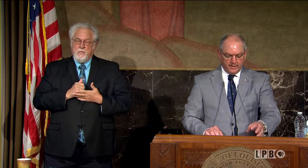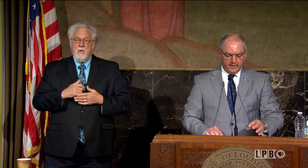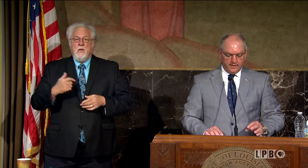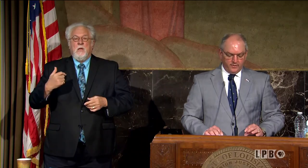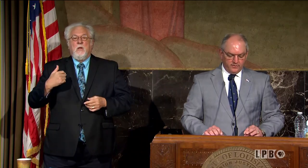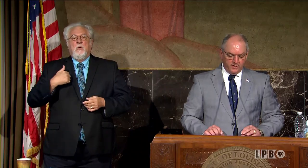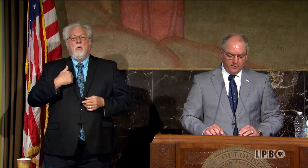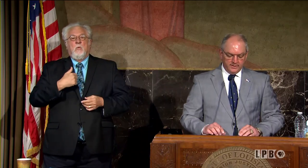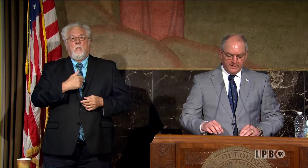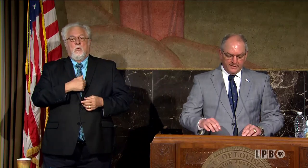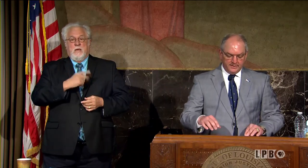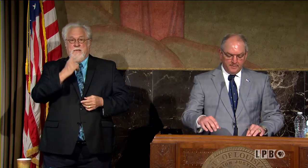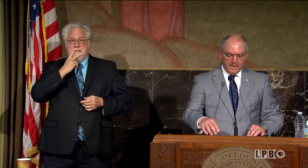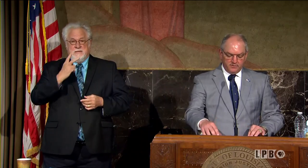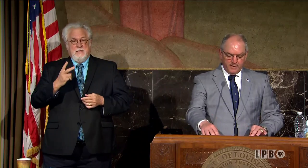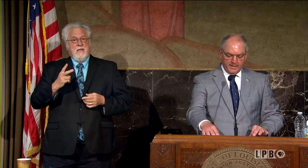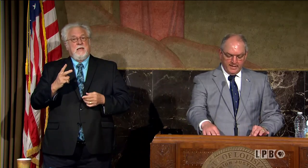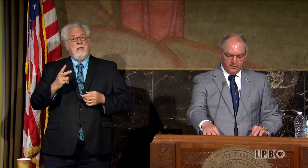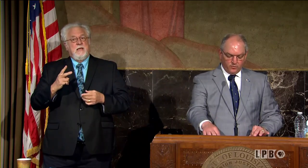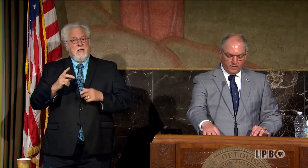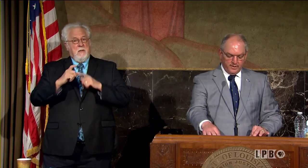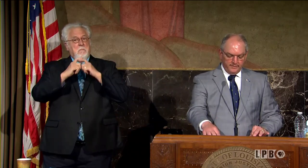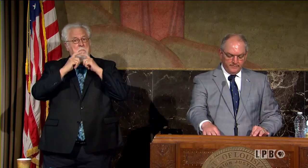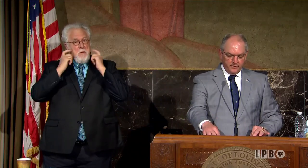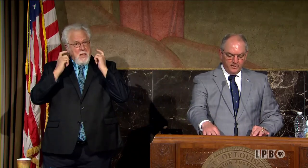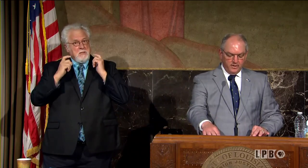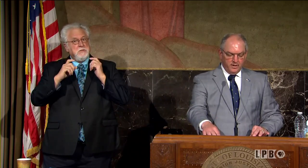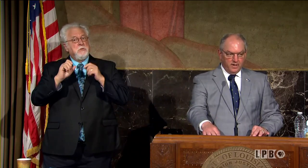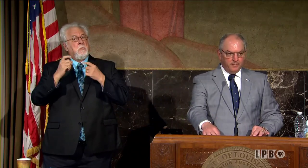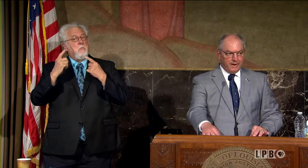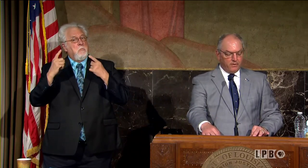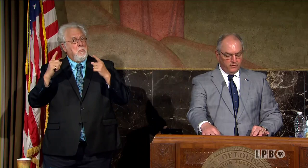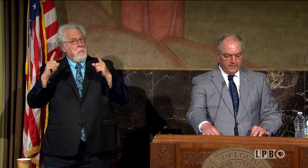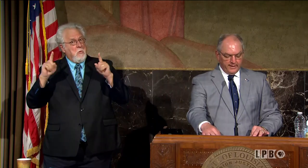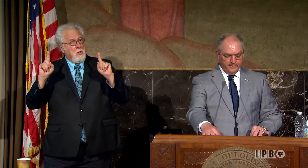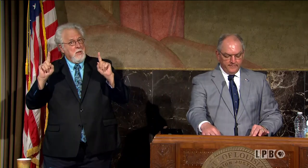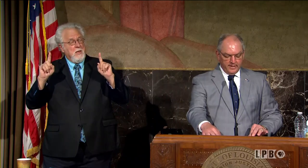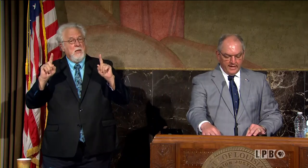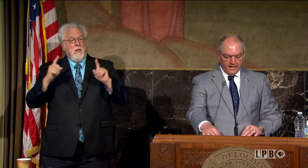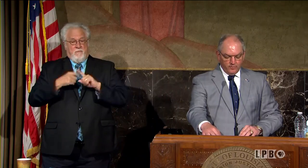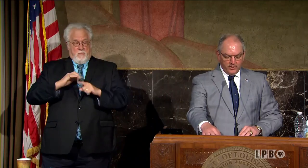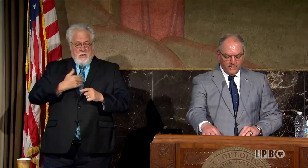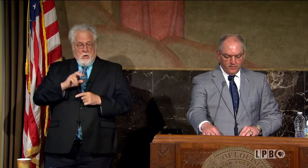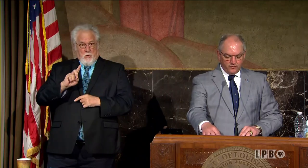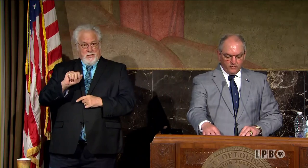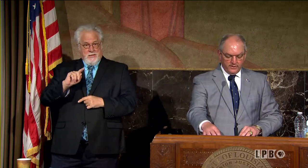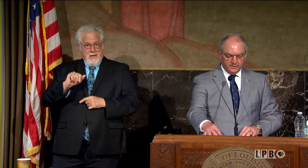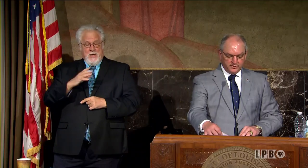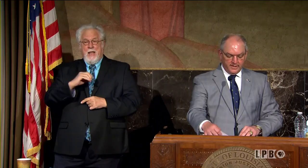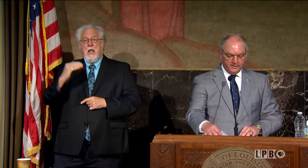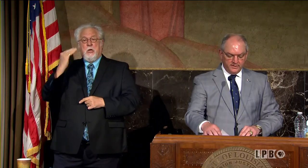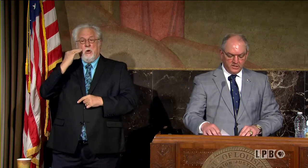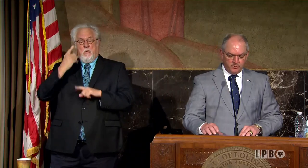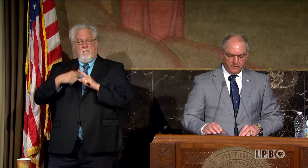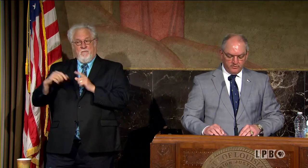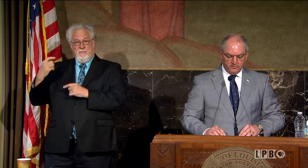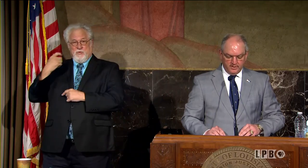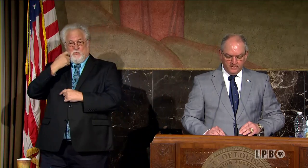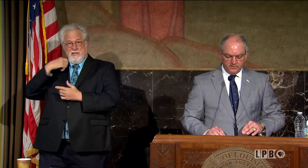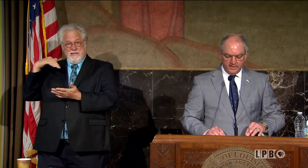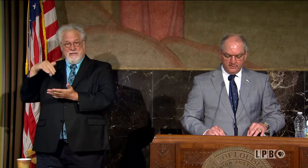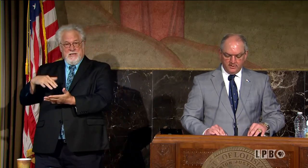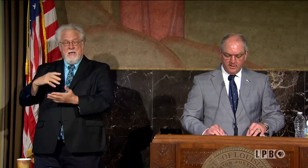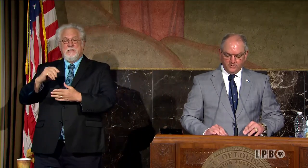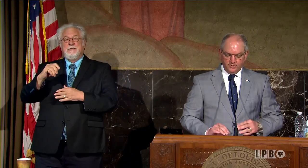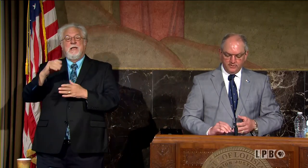We see early signs that the mask mandate is working by our own data, and we know from recent studies and experiences